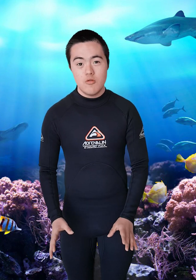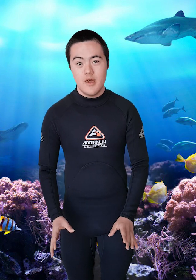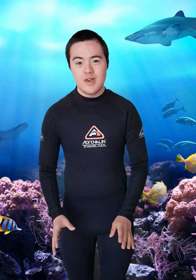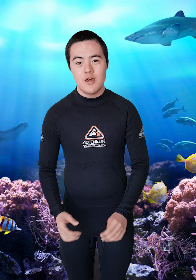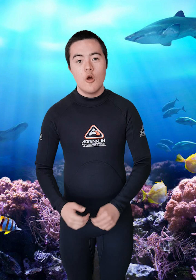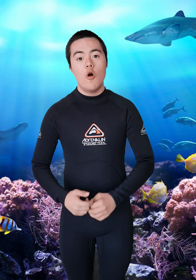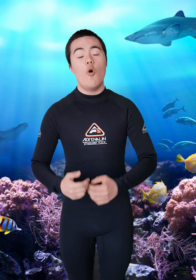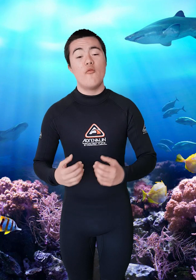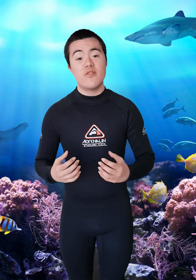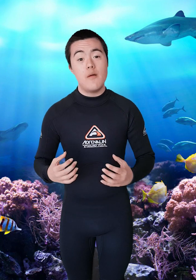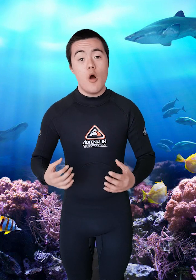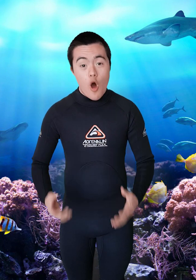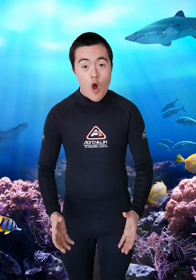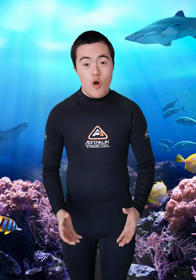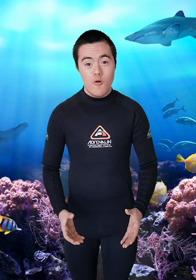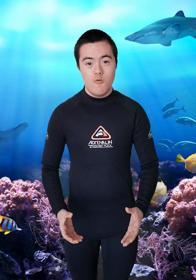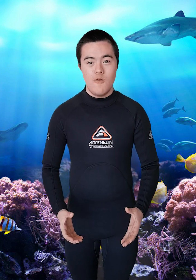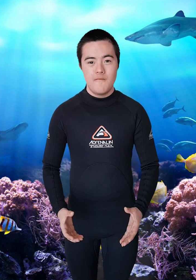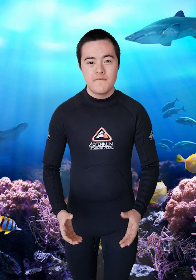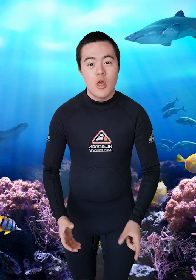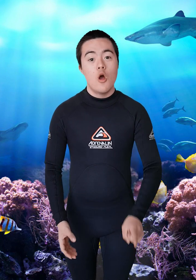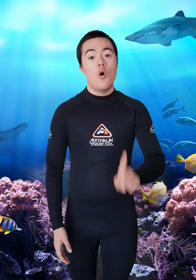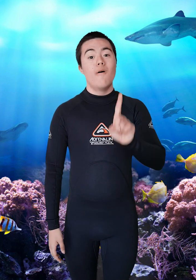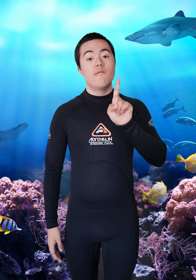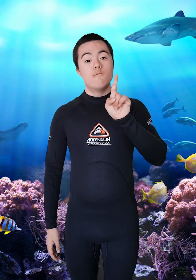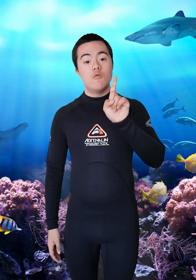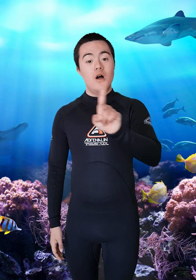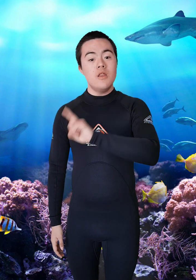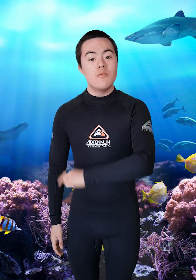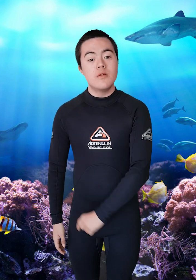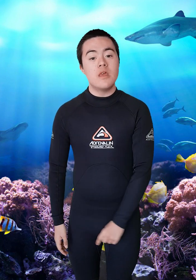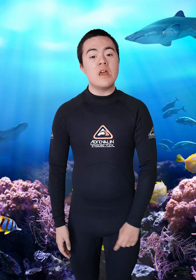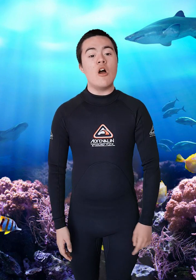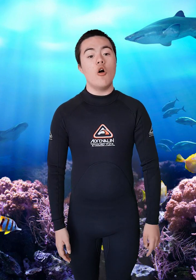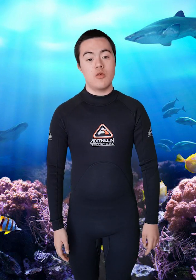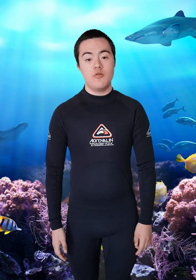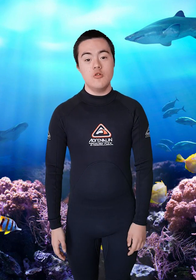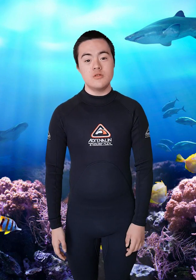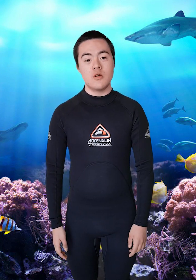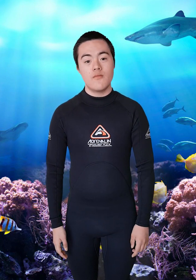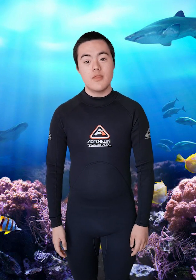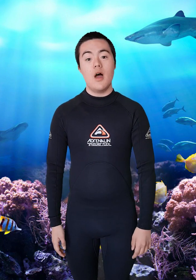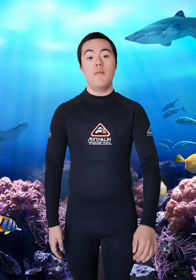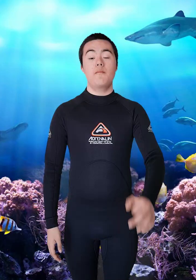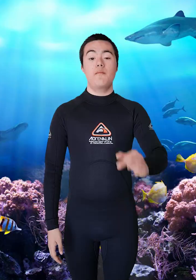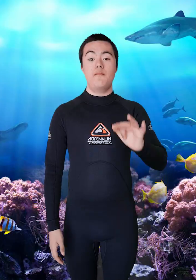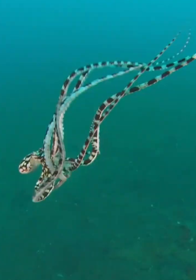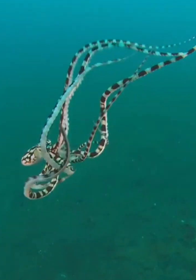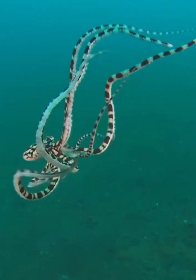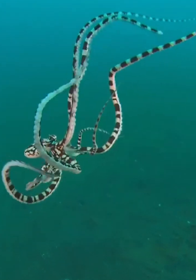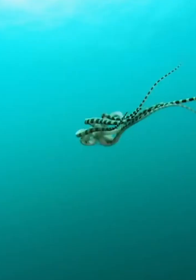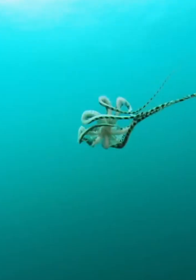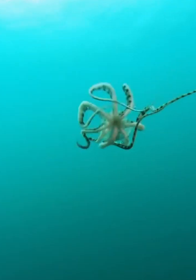trick of them all. One particular octopus, the mimic